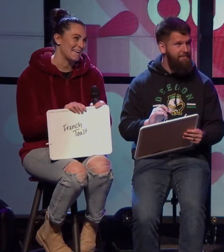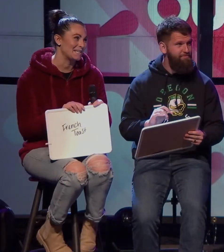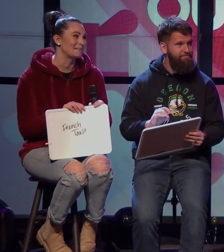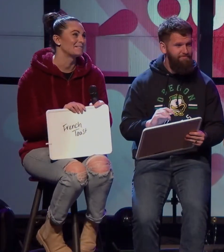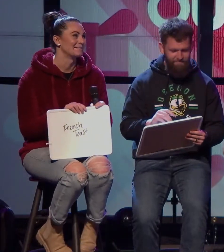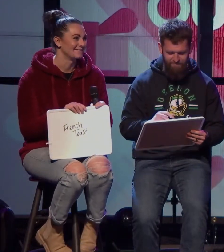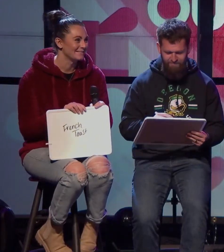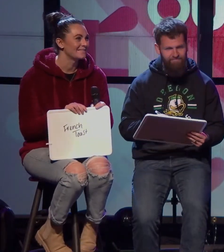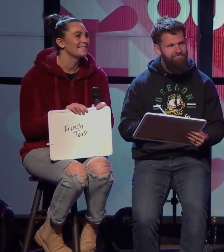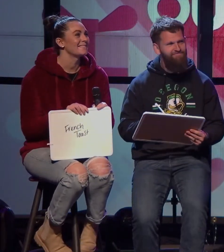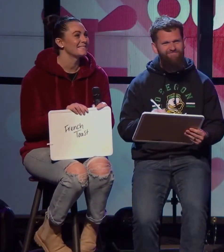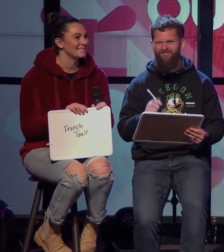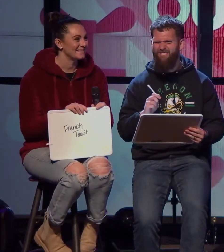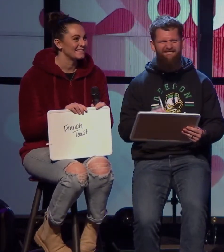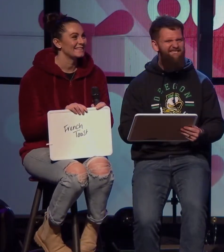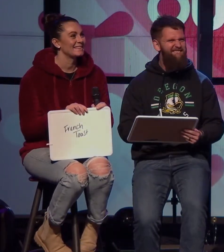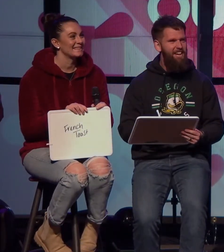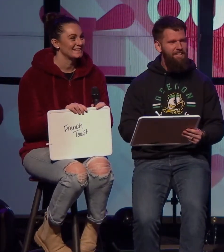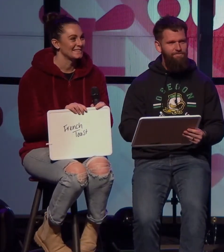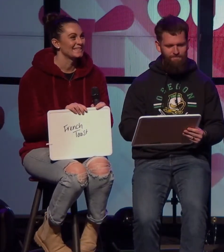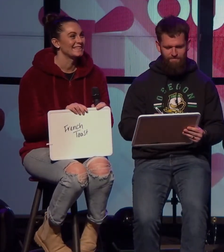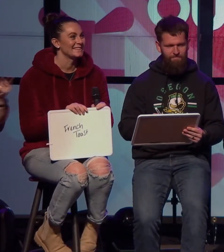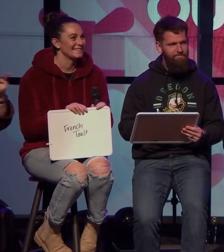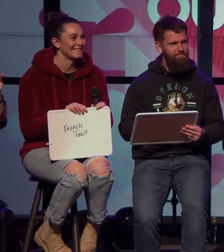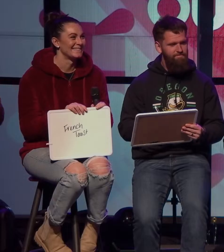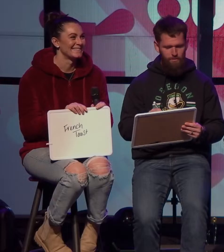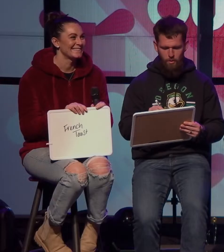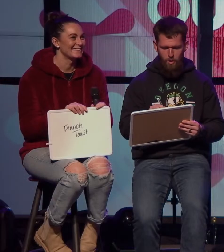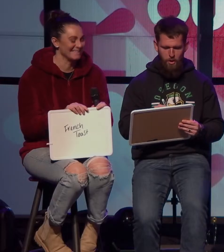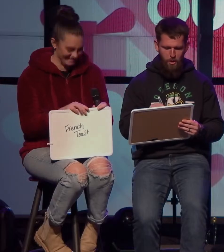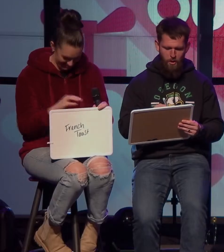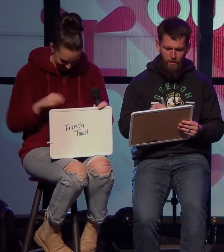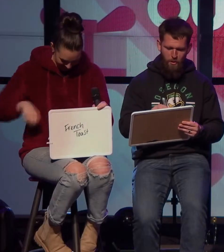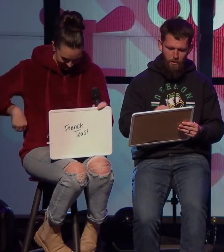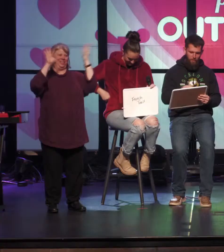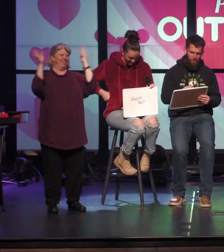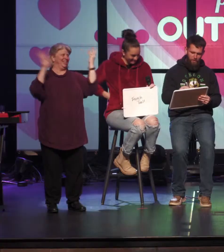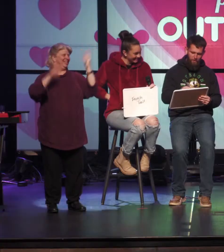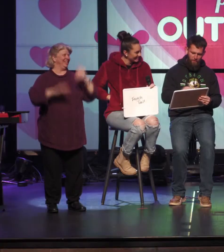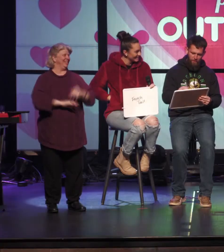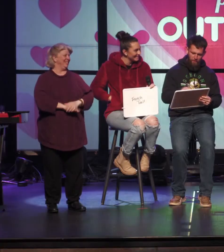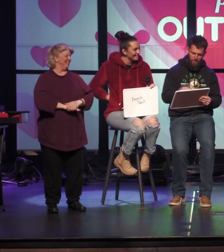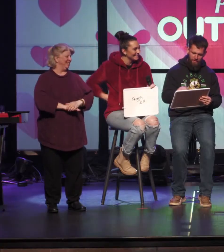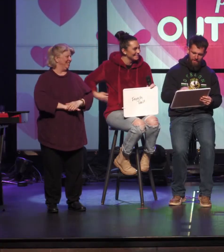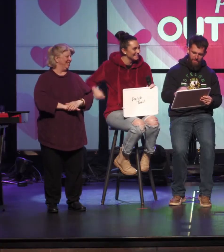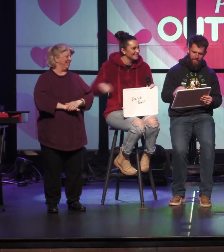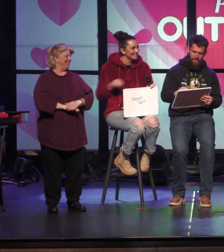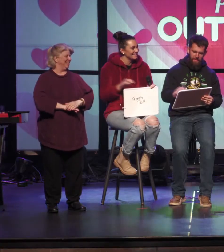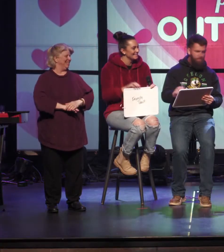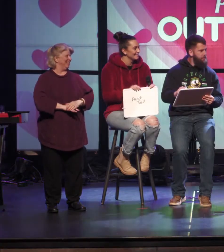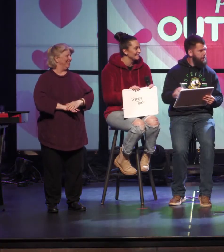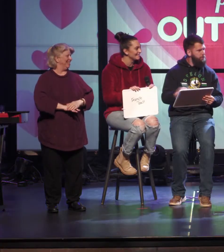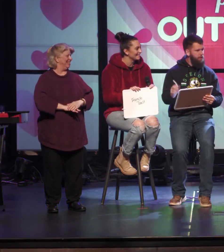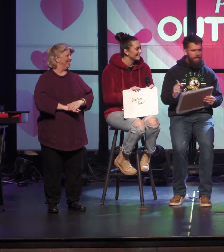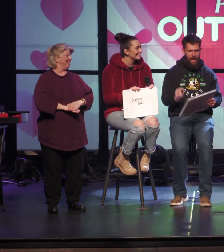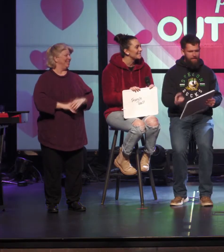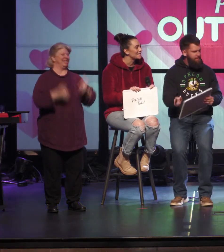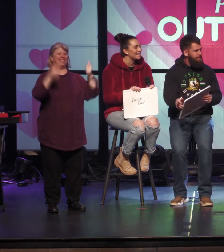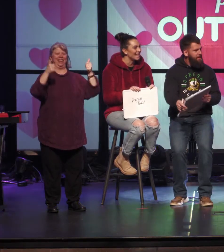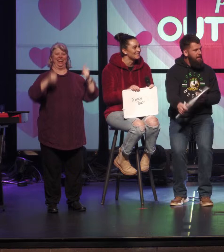take it. 900 points to 1,000 points. Sally and Ross are our winners for today. Give them a great big hand.